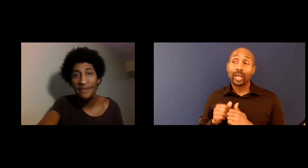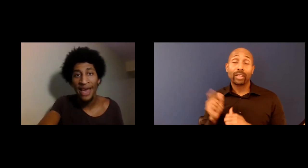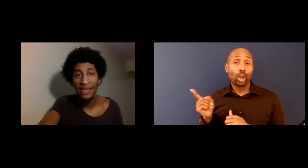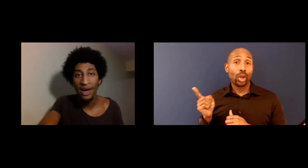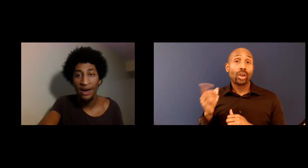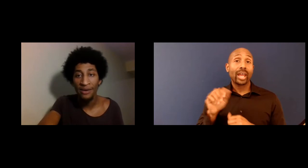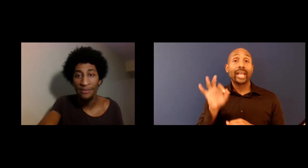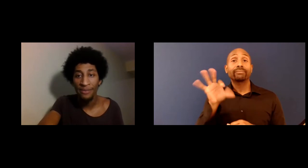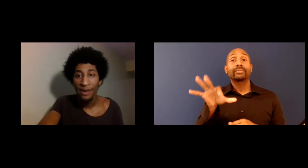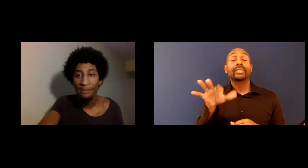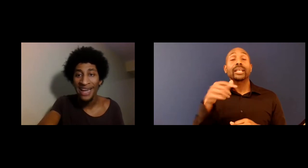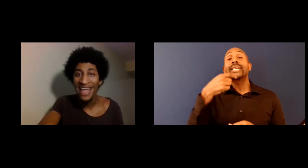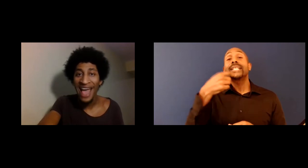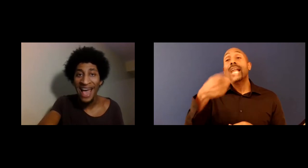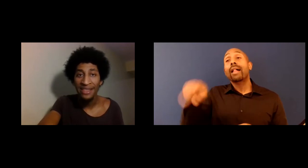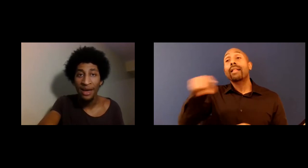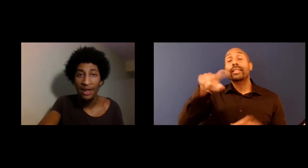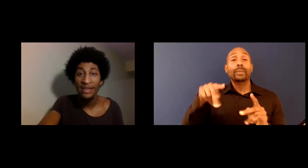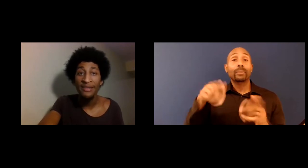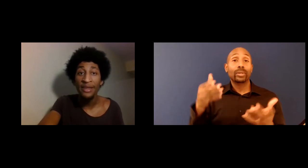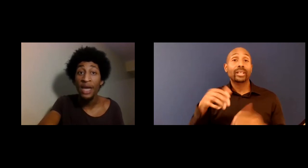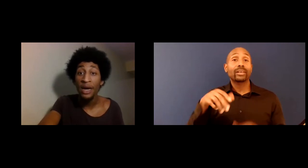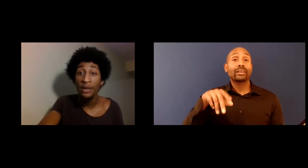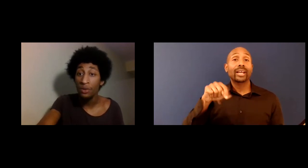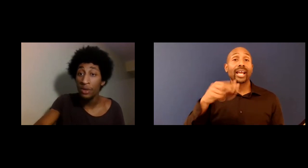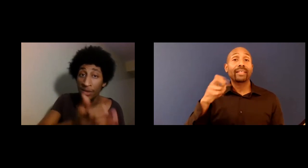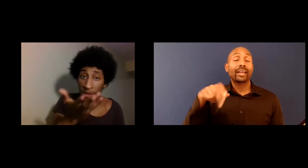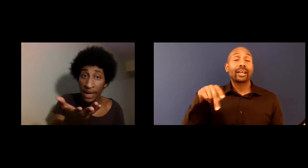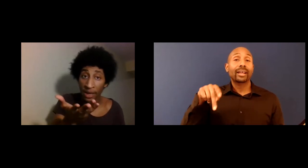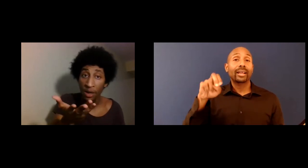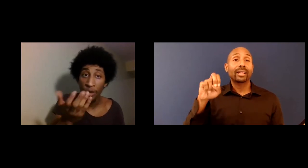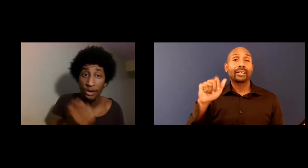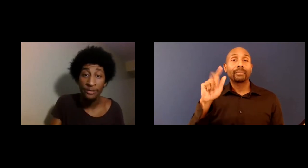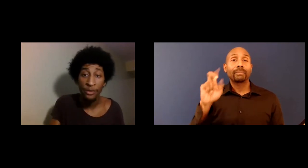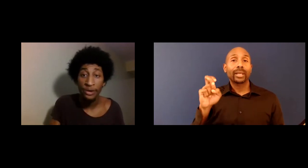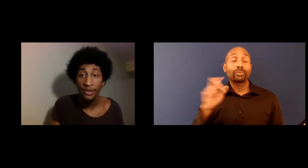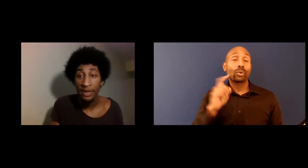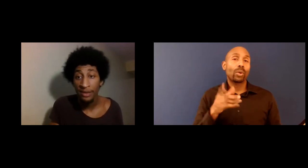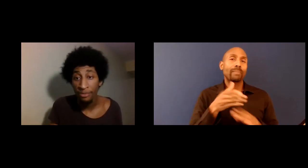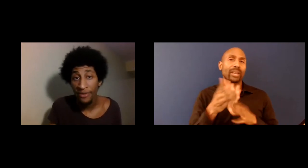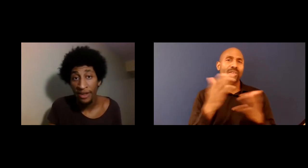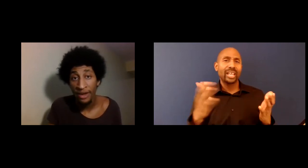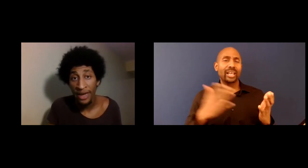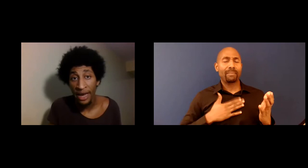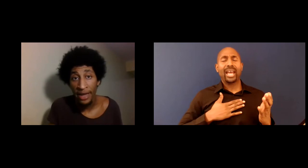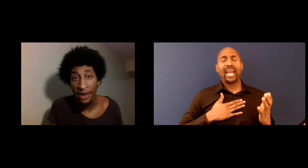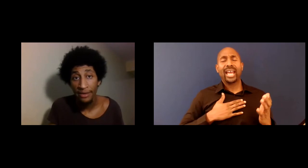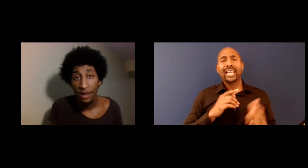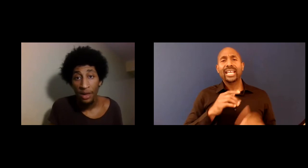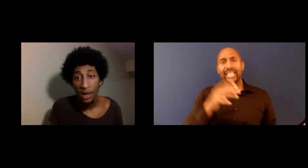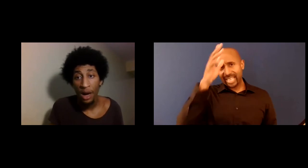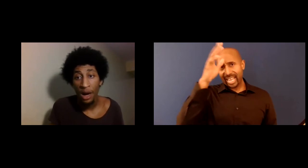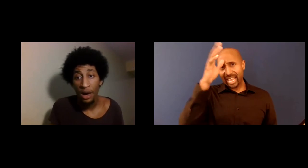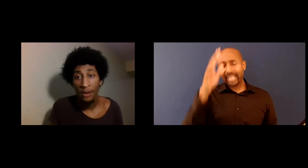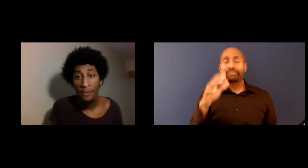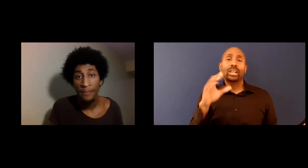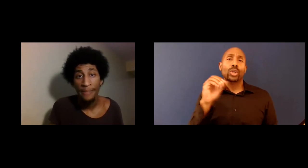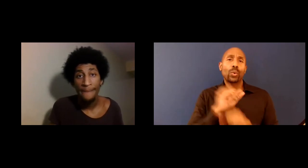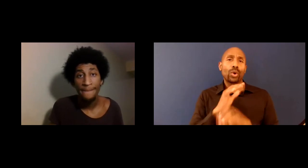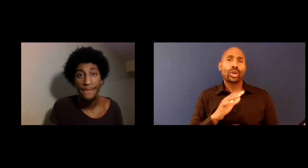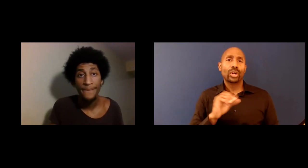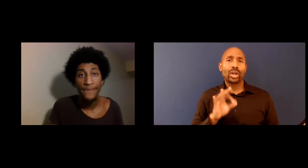Big fan. My dad, Lindsay Dunn, who is a coworker of yours, he's a professor at